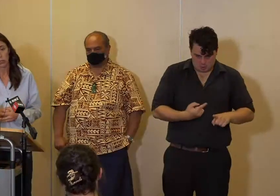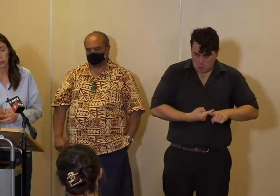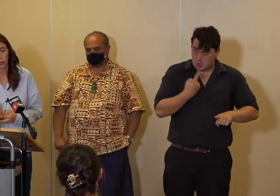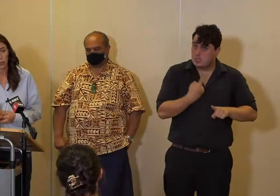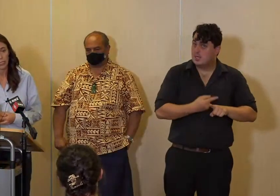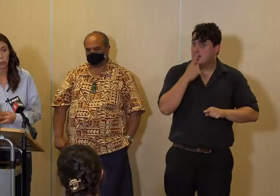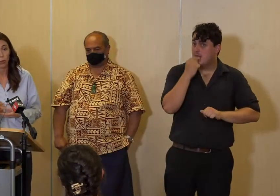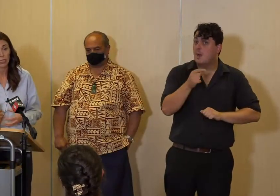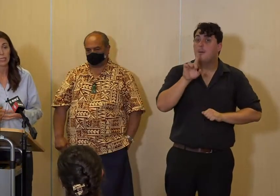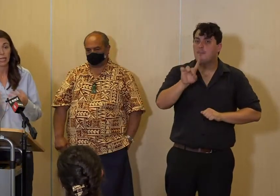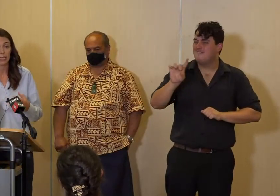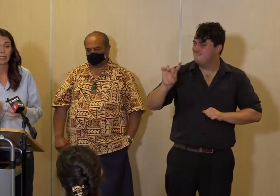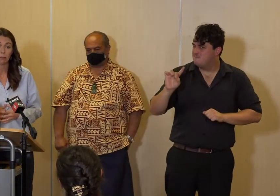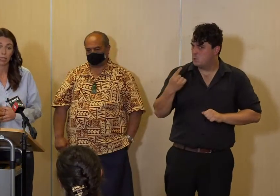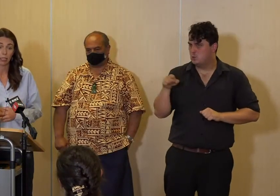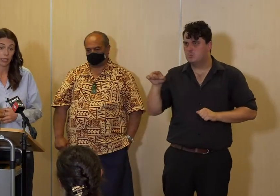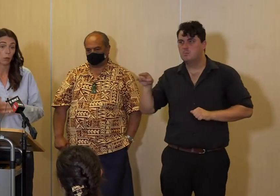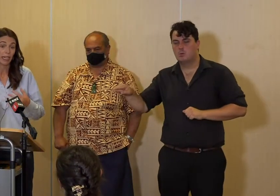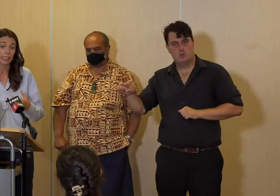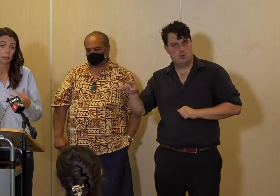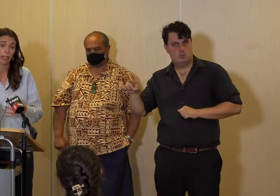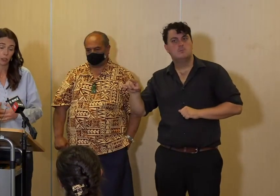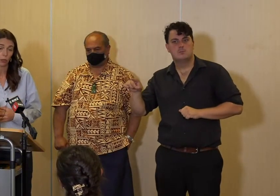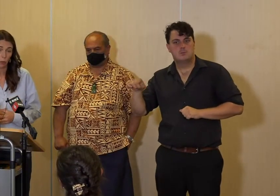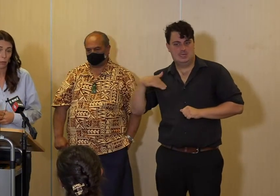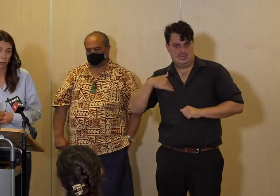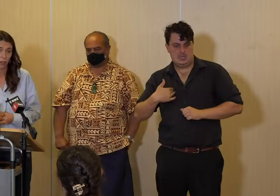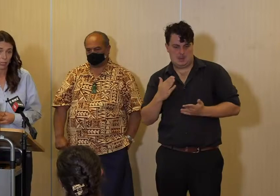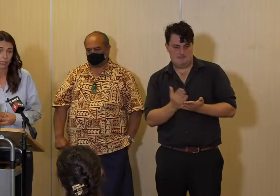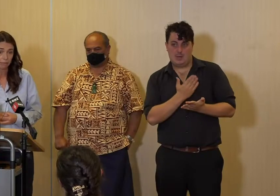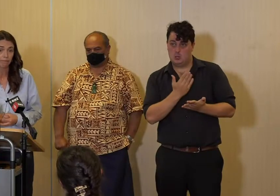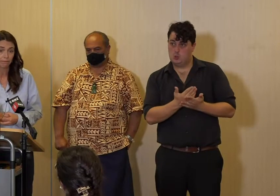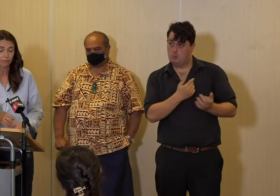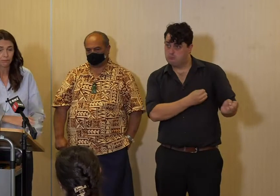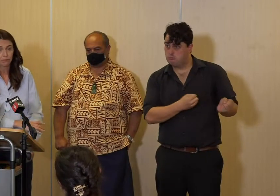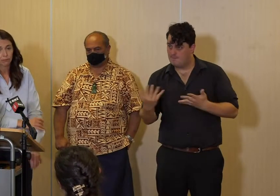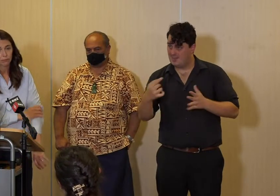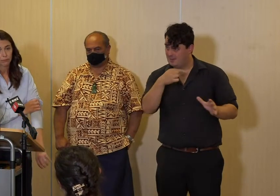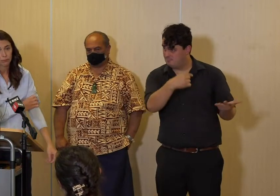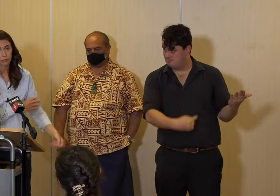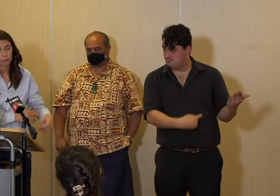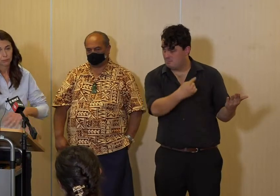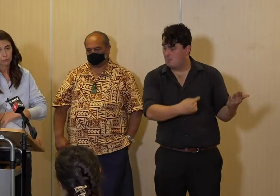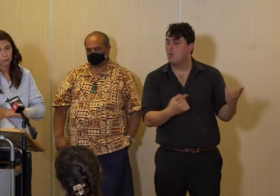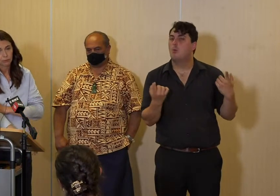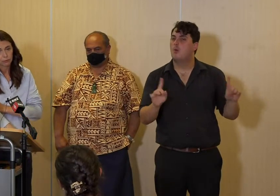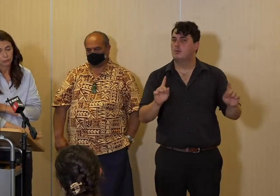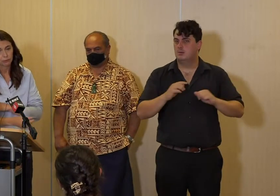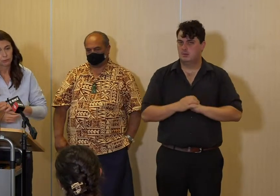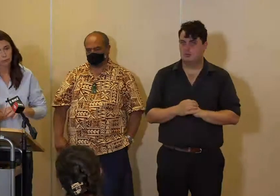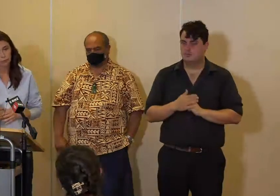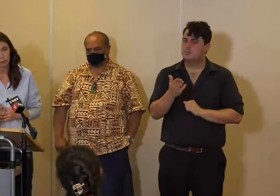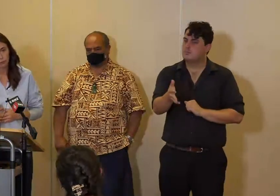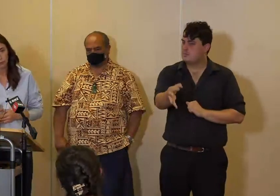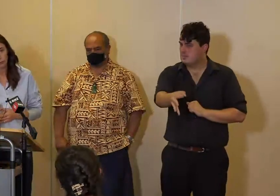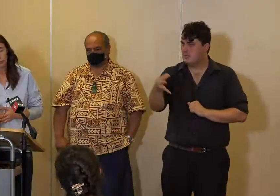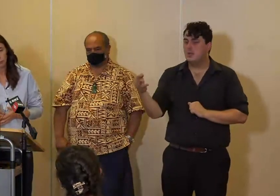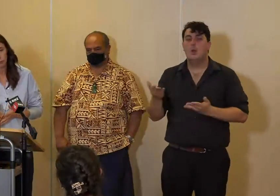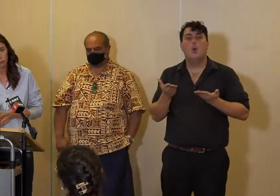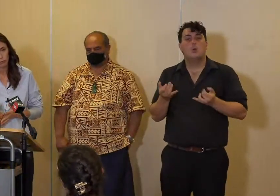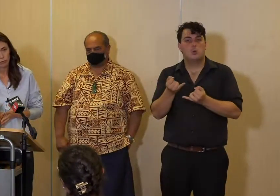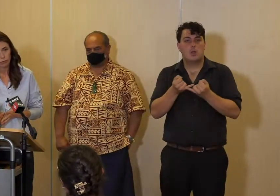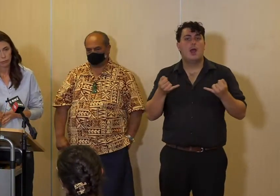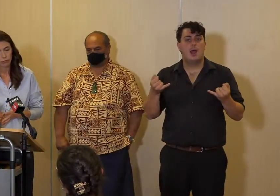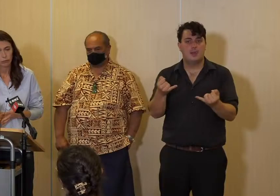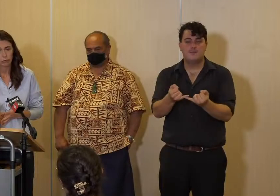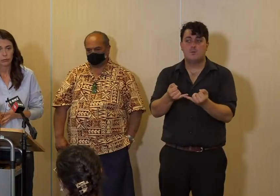from the Tongan authorities what it is they need to we need to make sure that we are providing. And any advice to holidaymakers in the Cook Islands? Do you